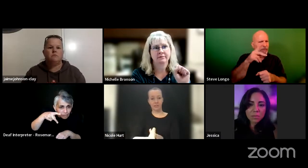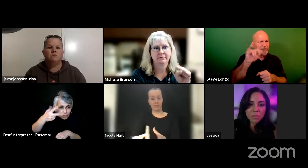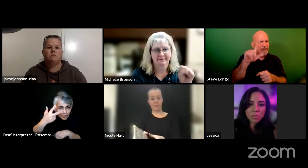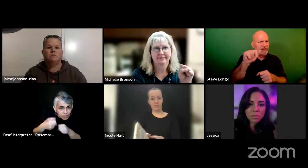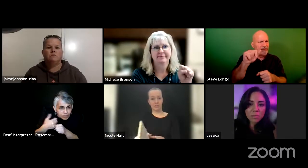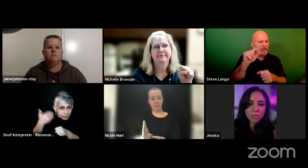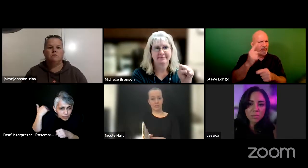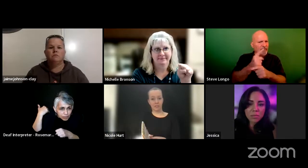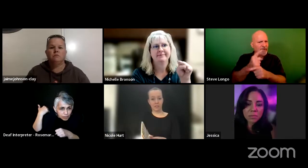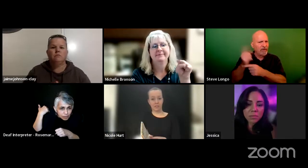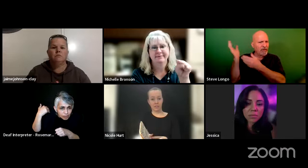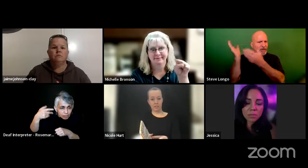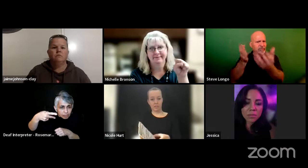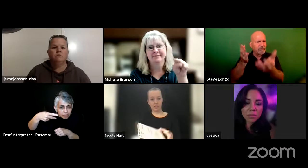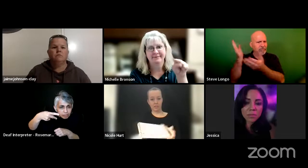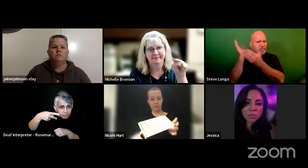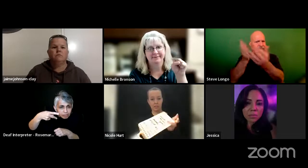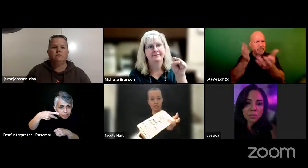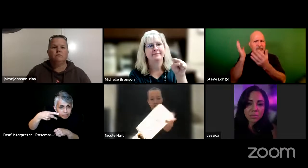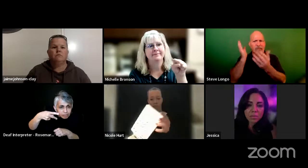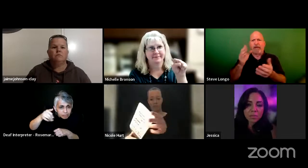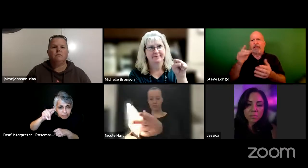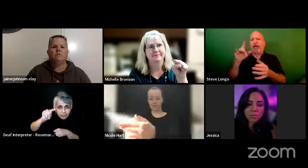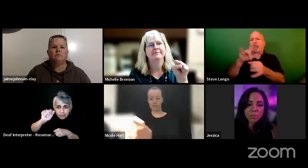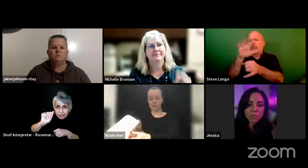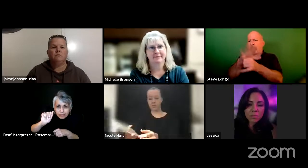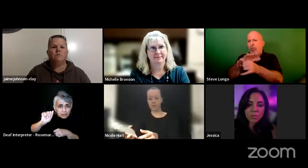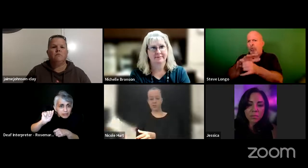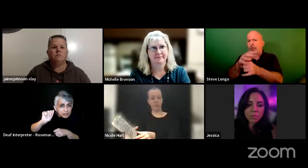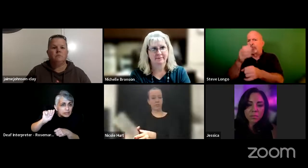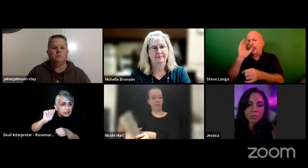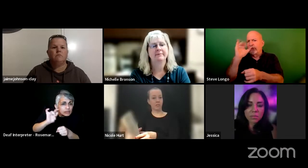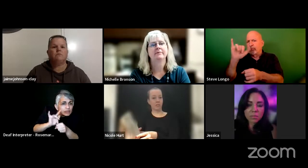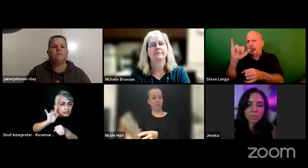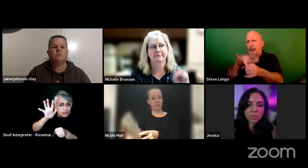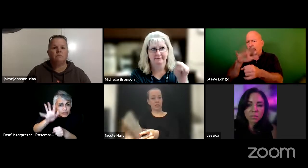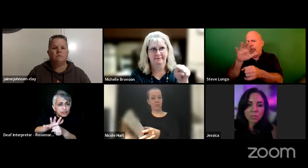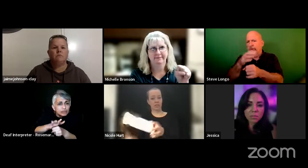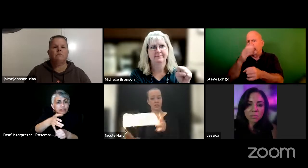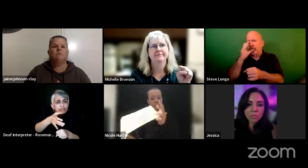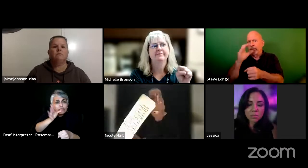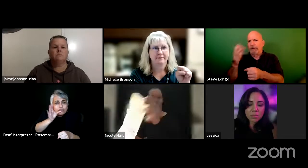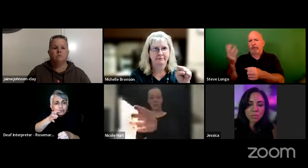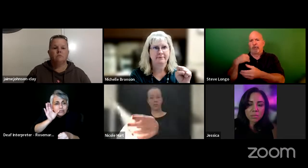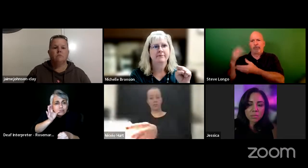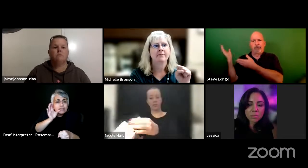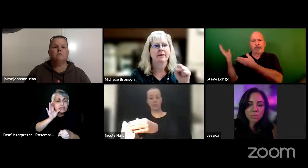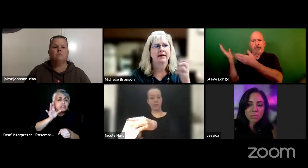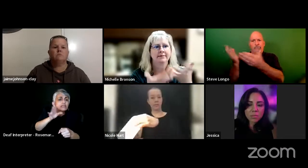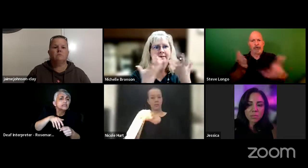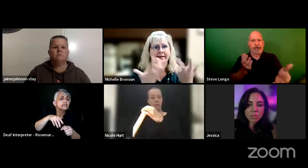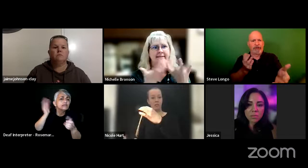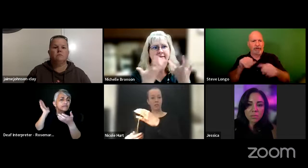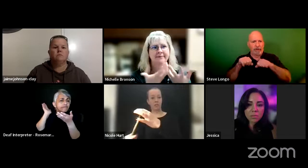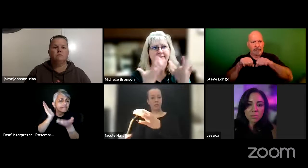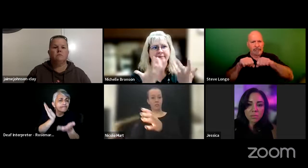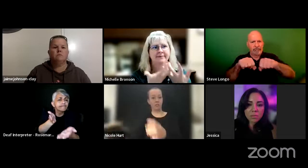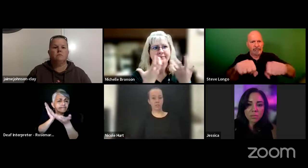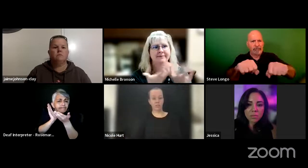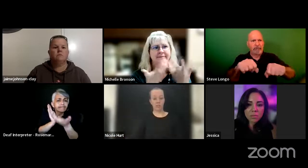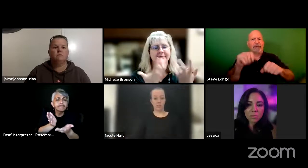doing things that would take a lot of effort. We've done pizza in the past, sodas